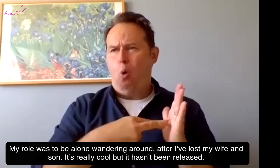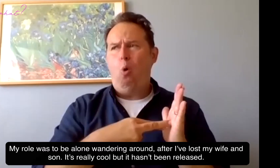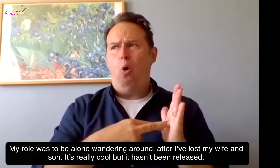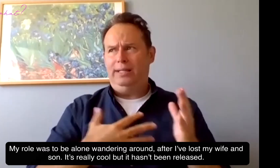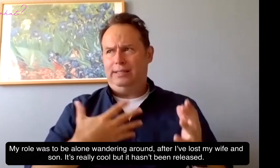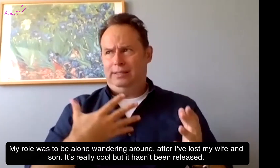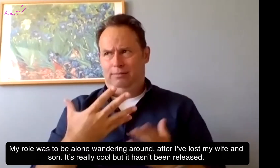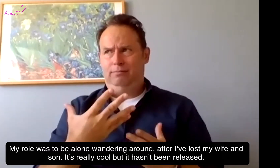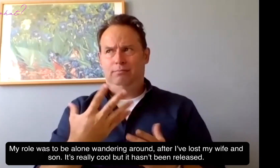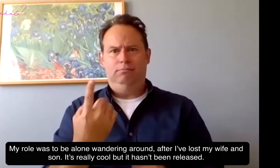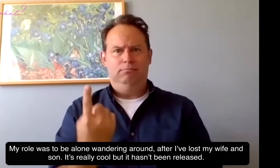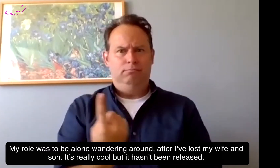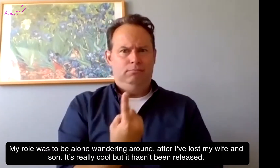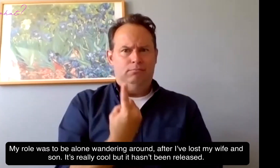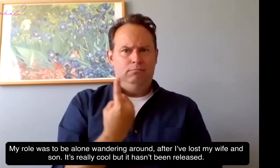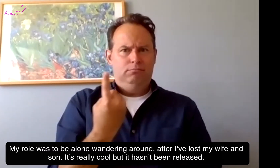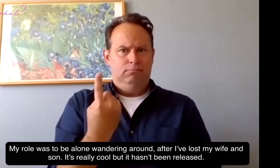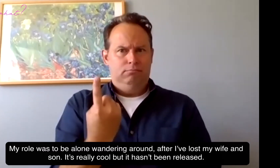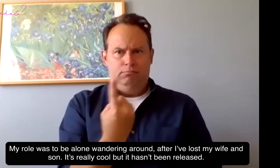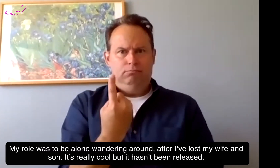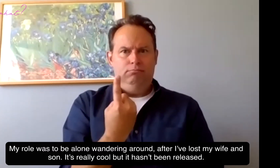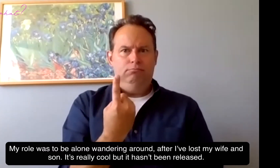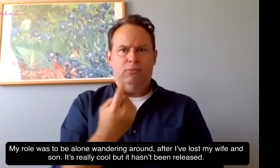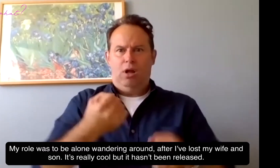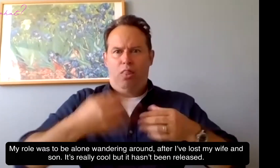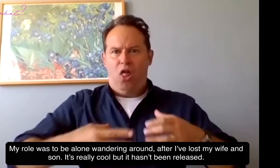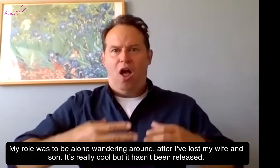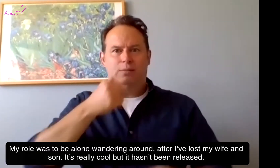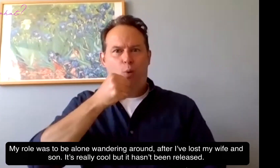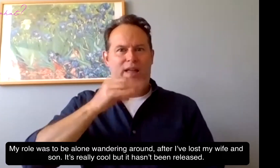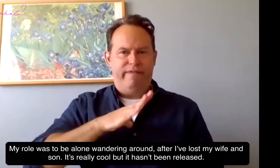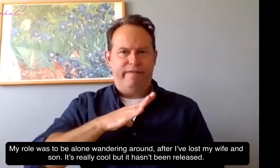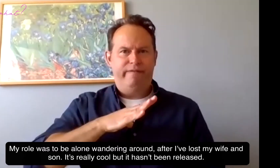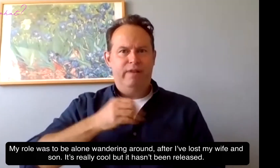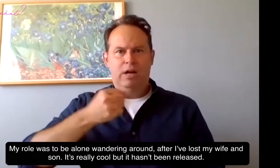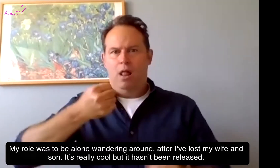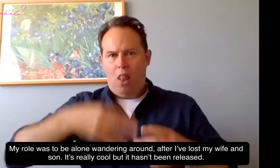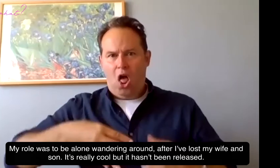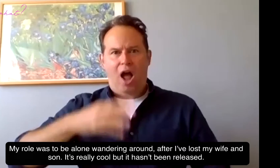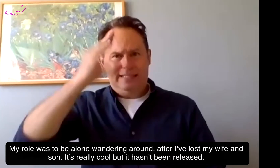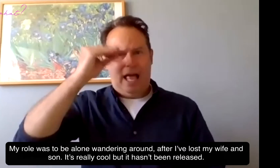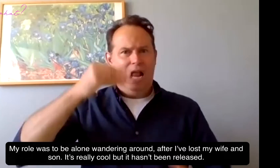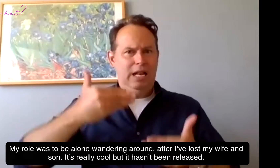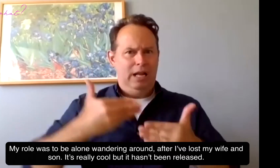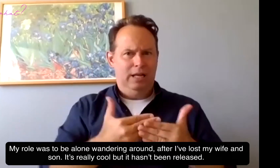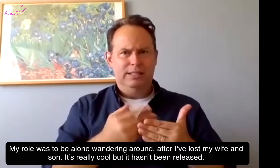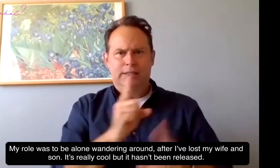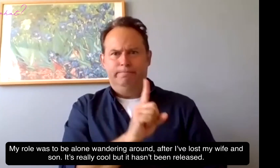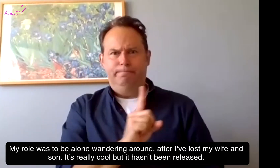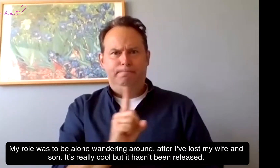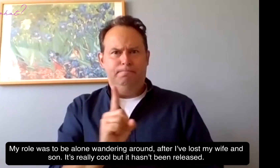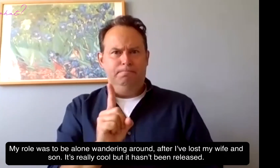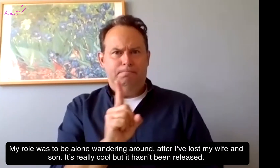My role was to be alone and wandering around after I've lost my wife and son.